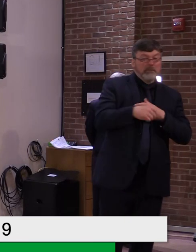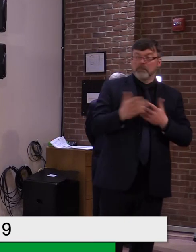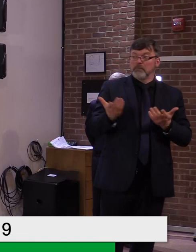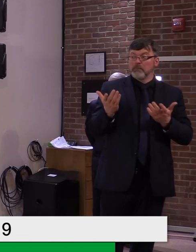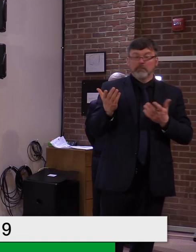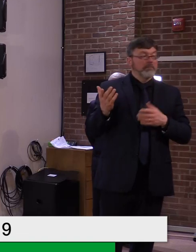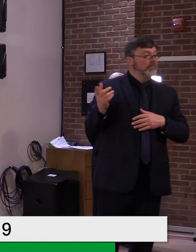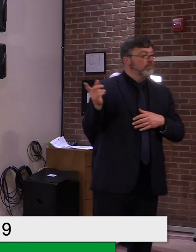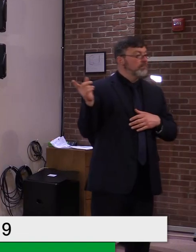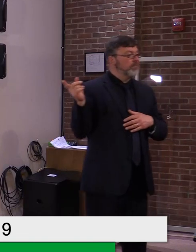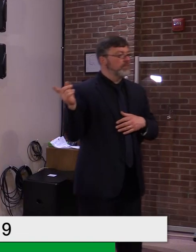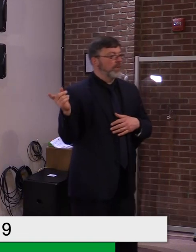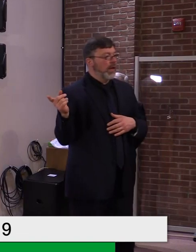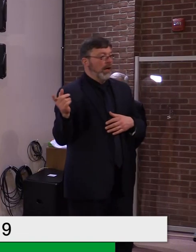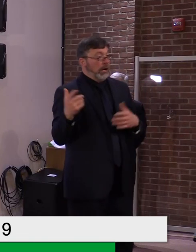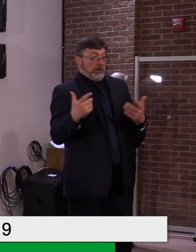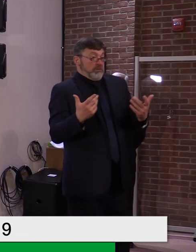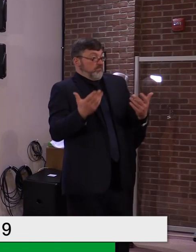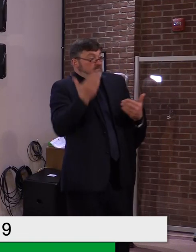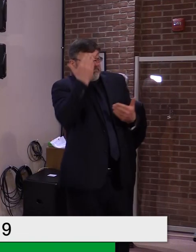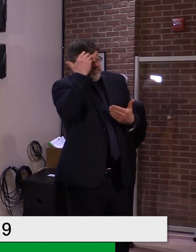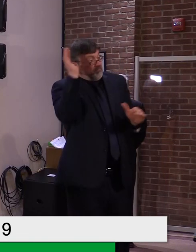a substantial increase.